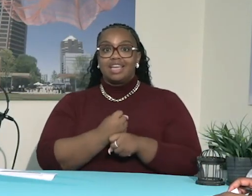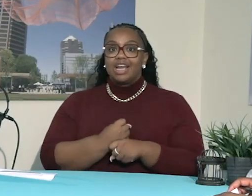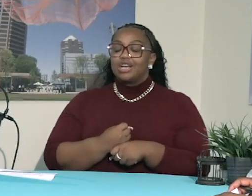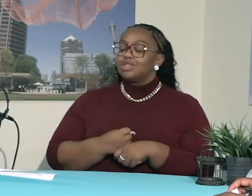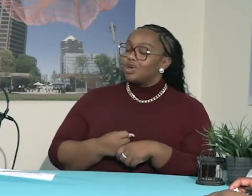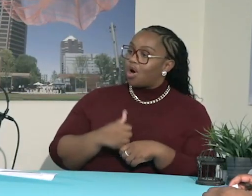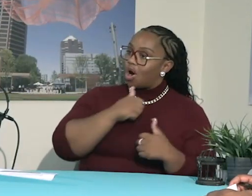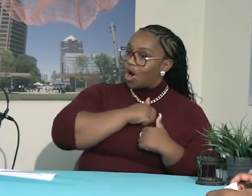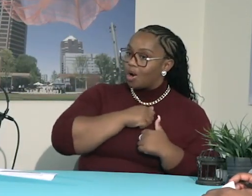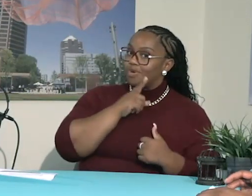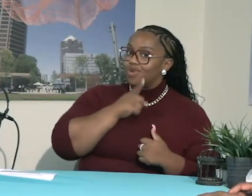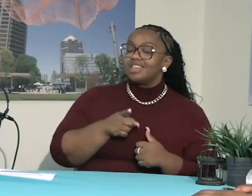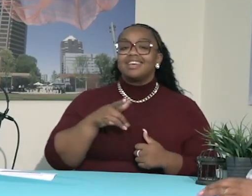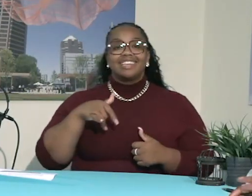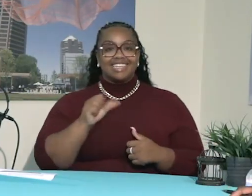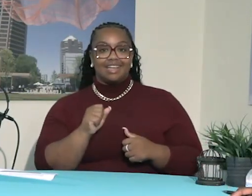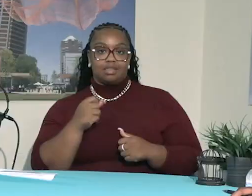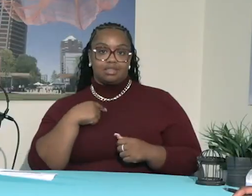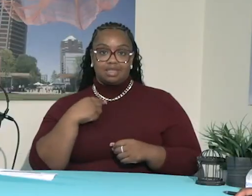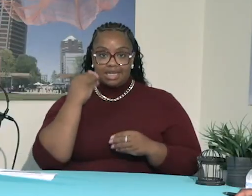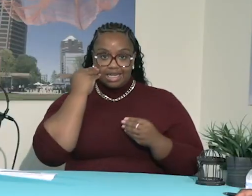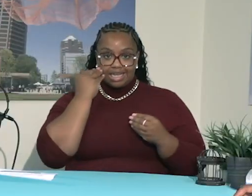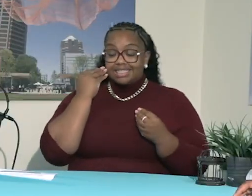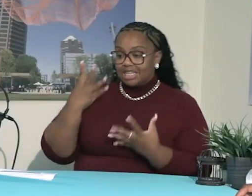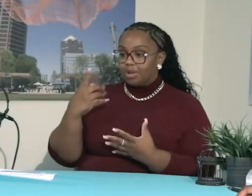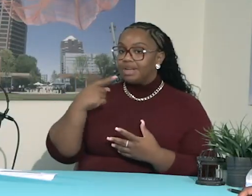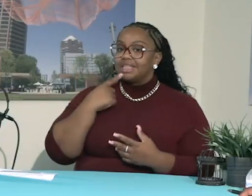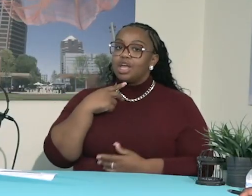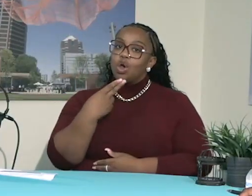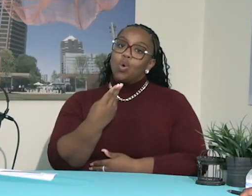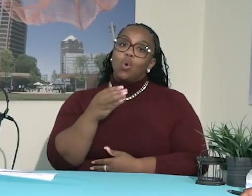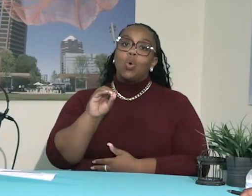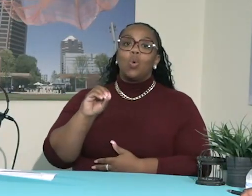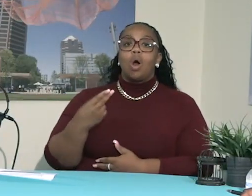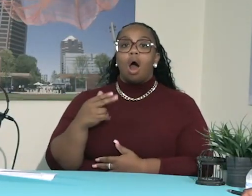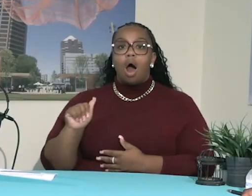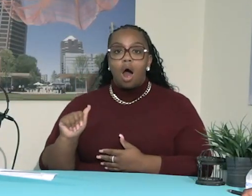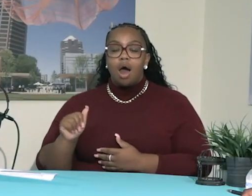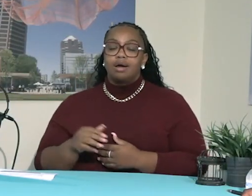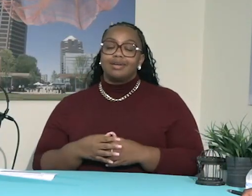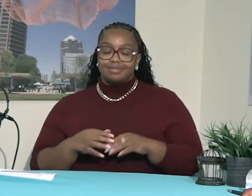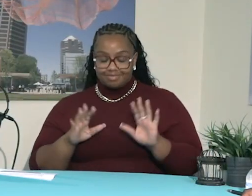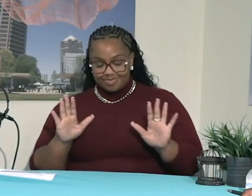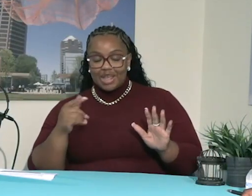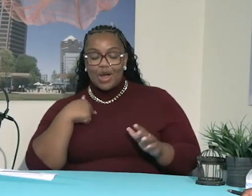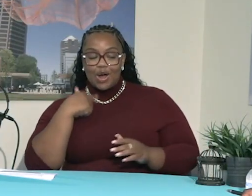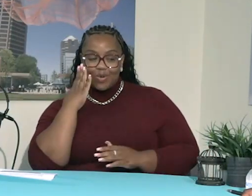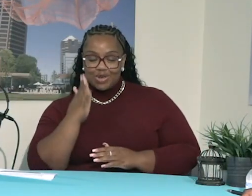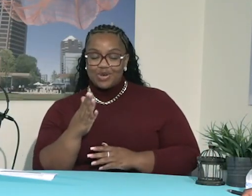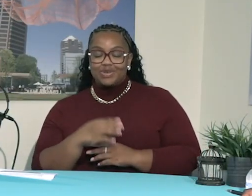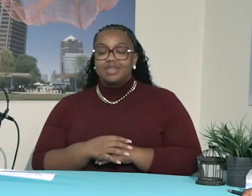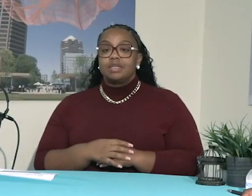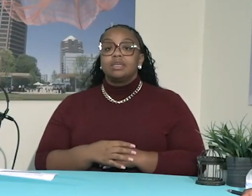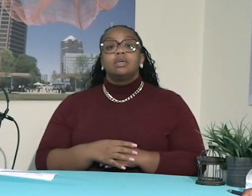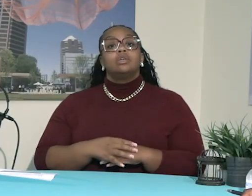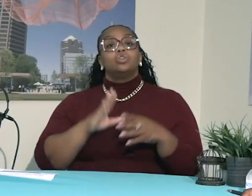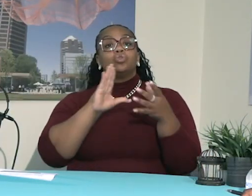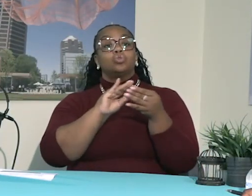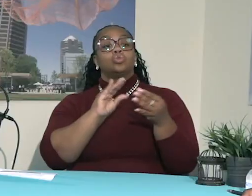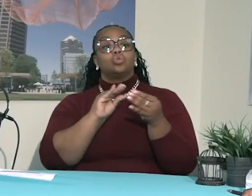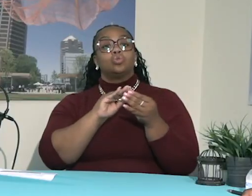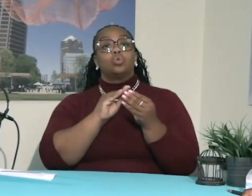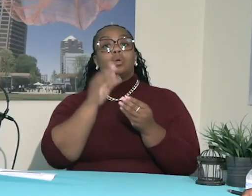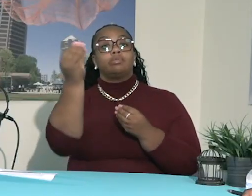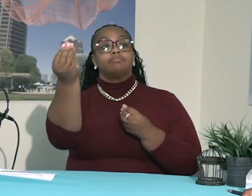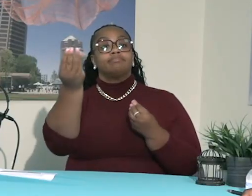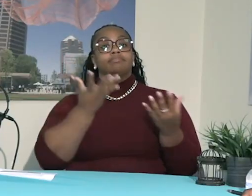Tell about him that. I said who? Absolutely. Yeah. I've heard that many times. So the stories that we've gotten back from the